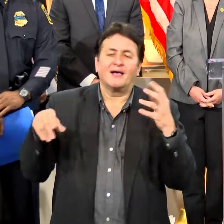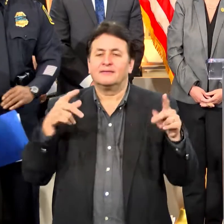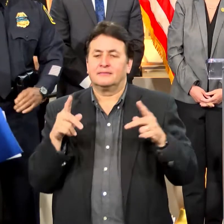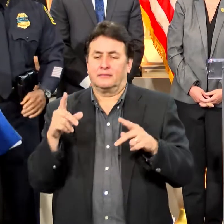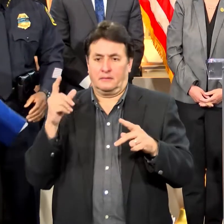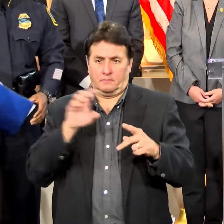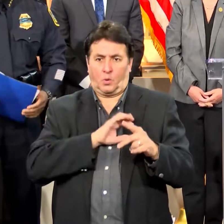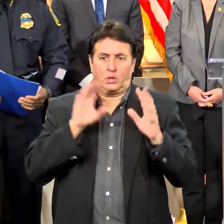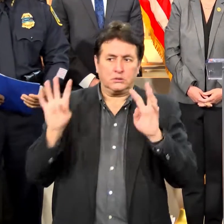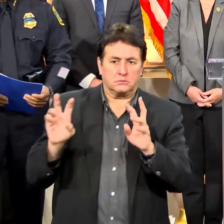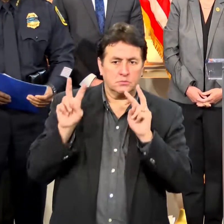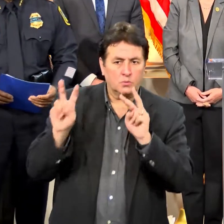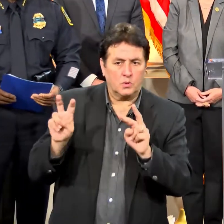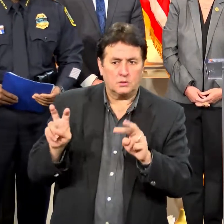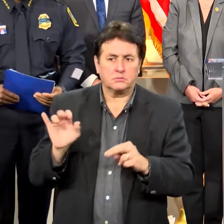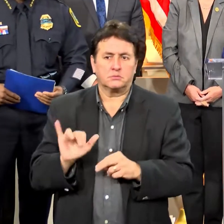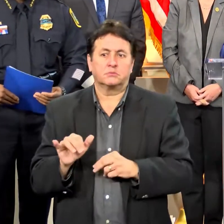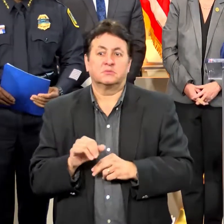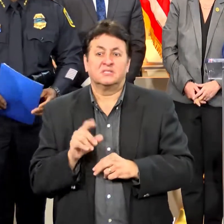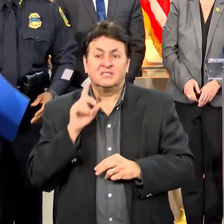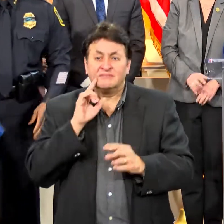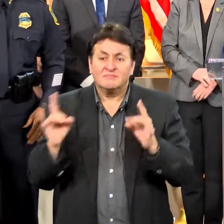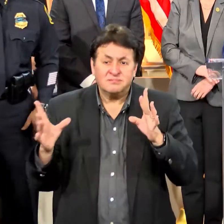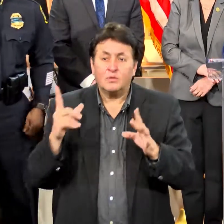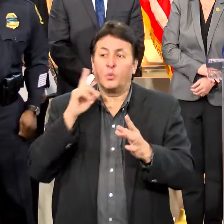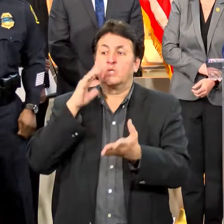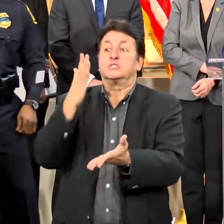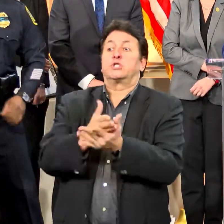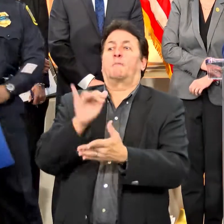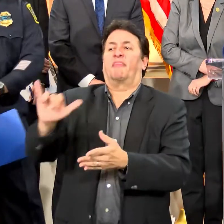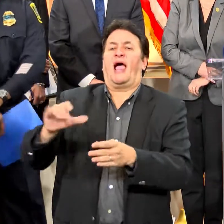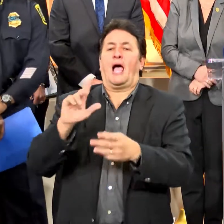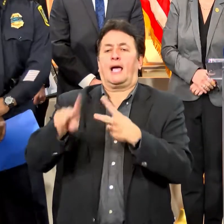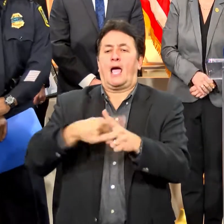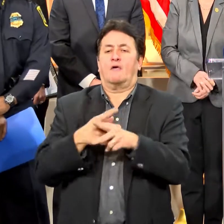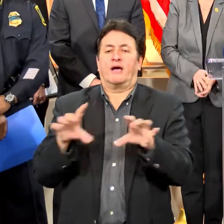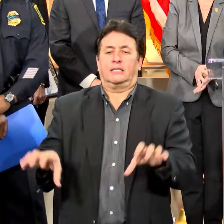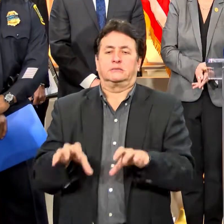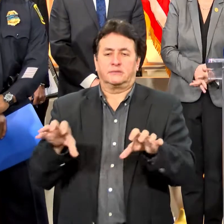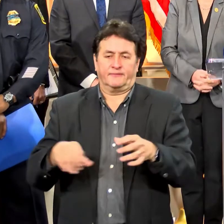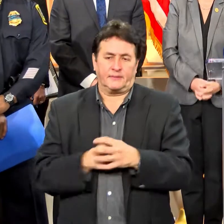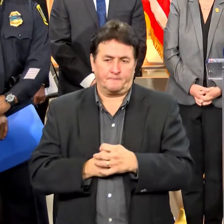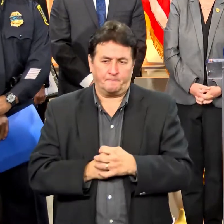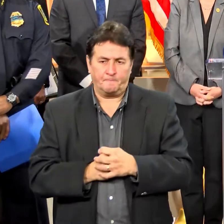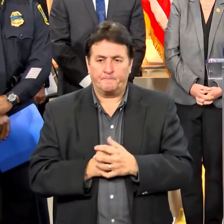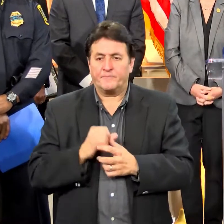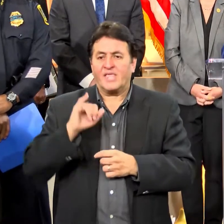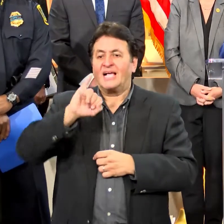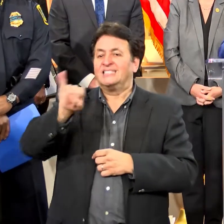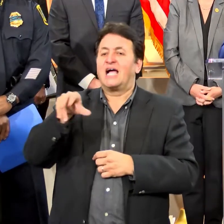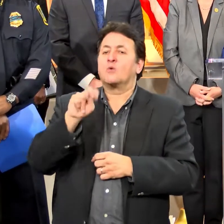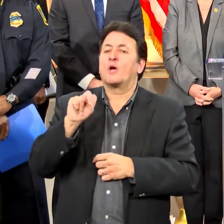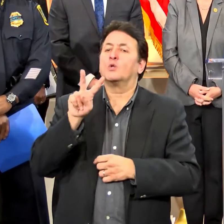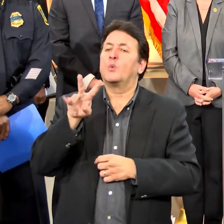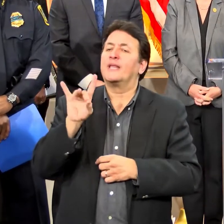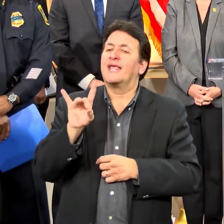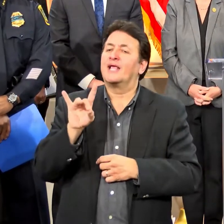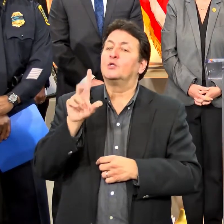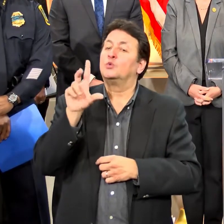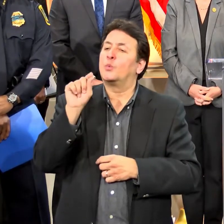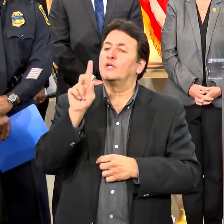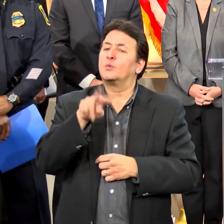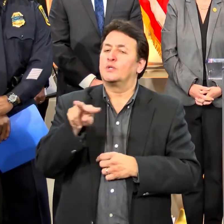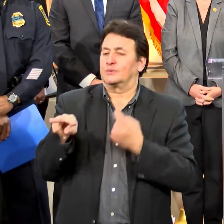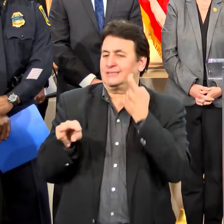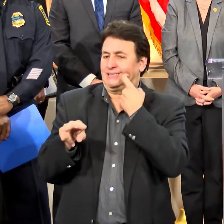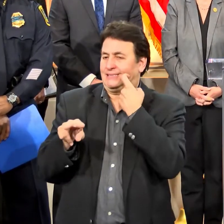occurred. As an example, on January 28, 2022, the city filed a